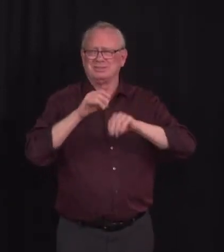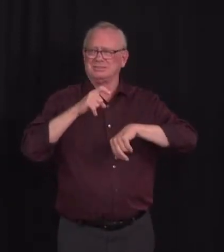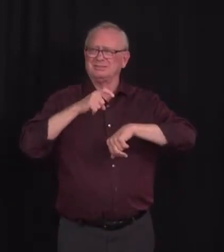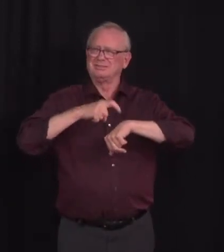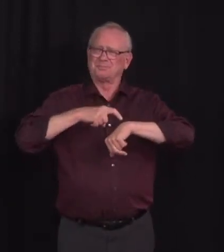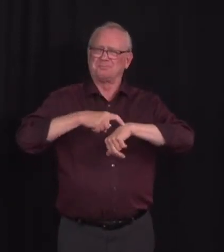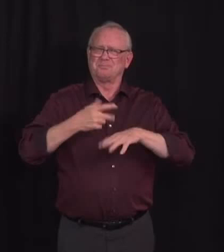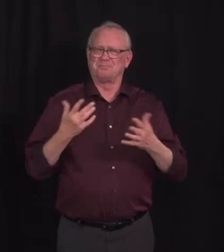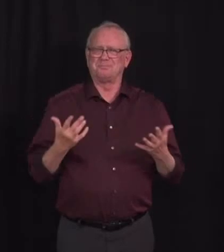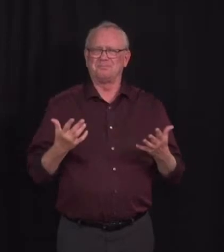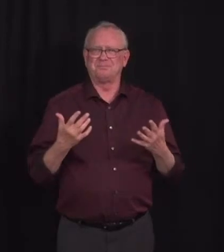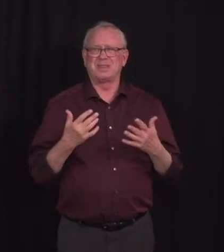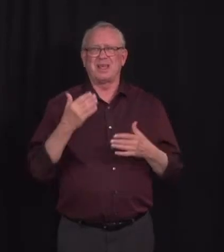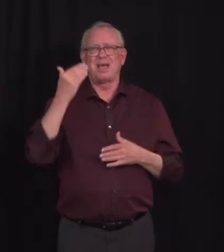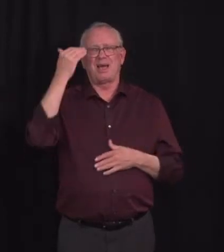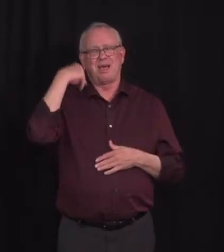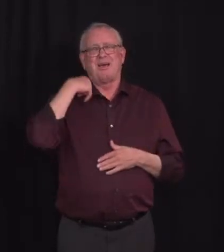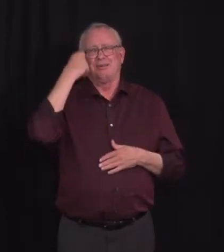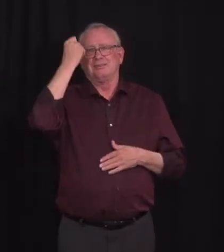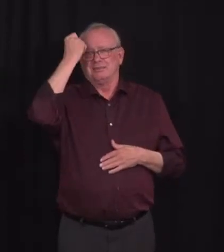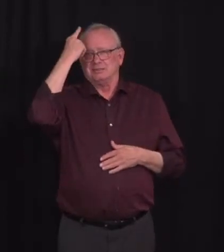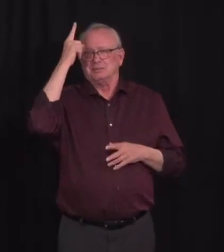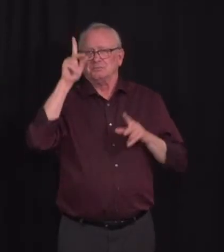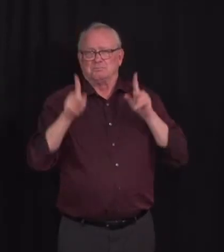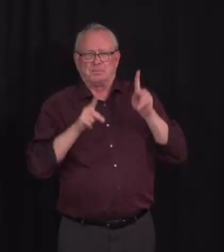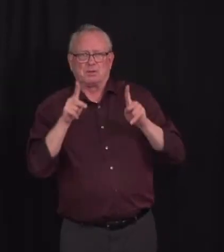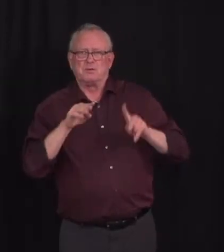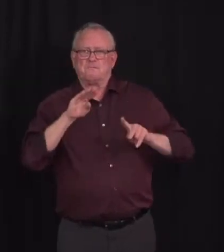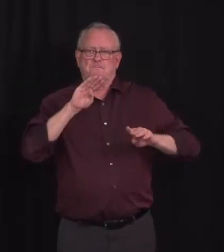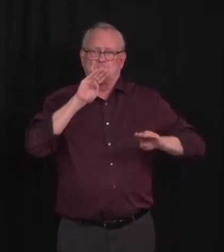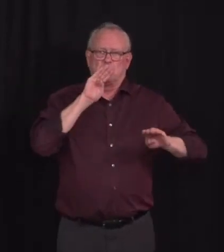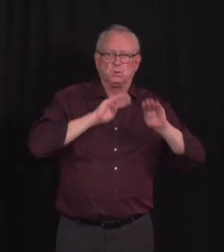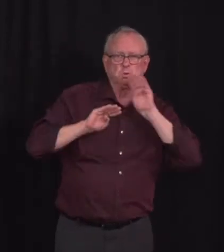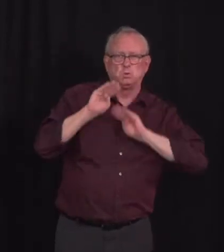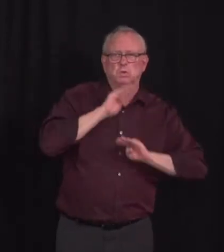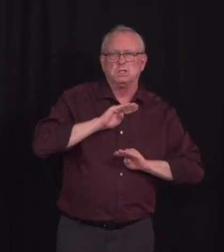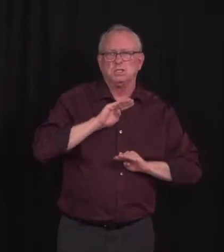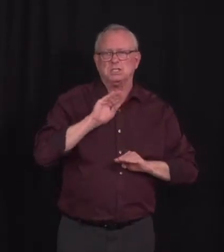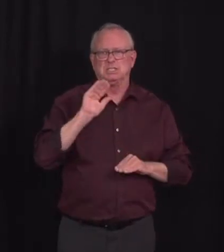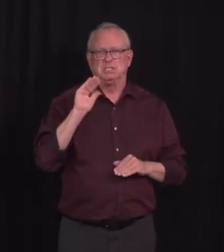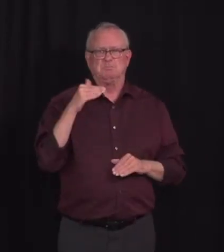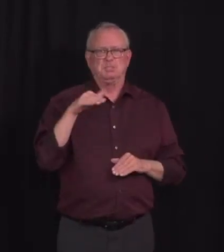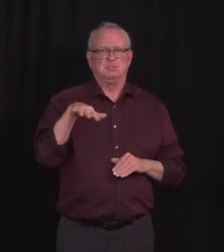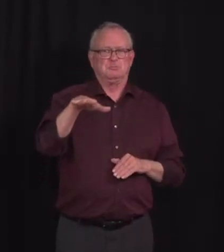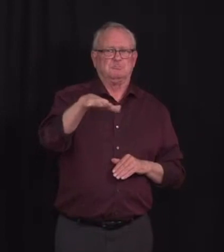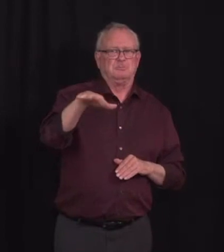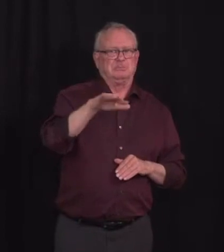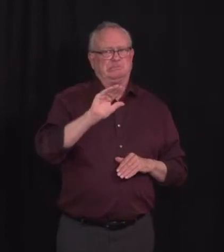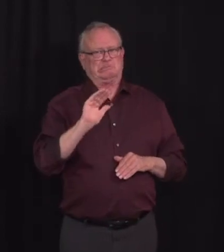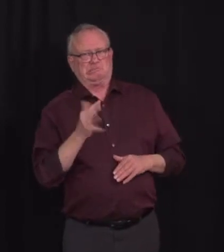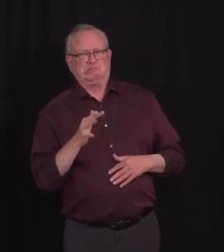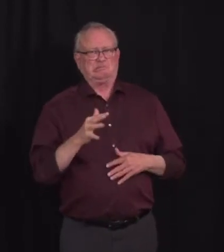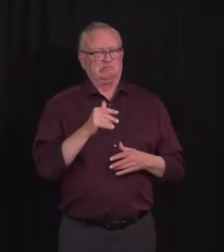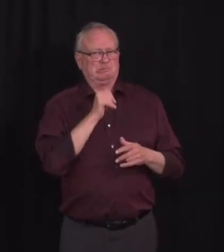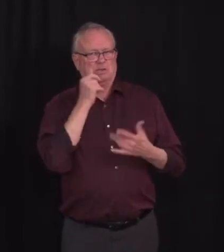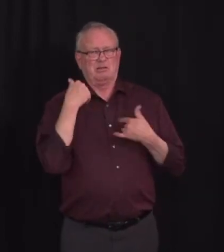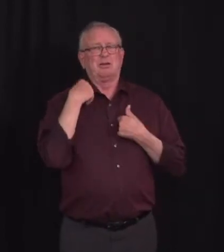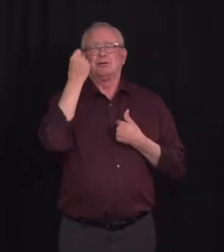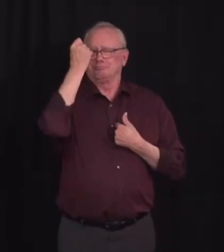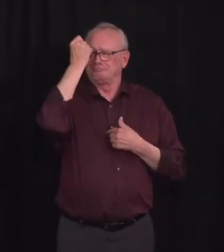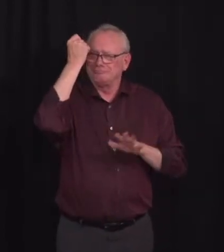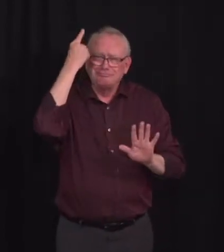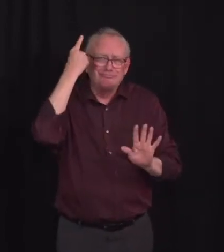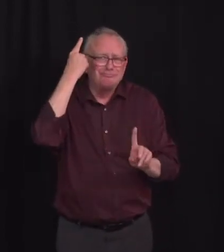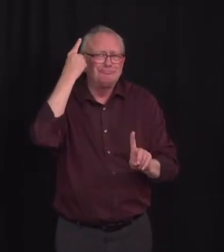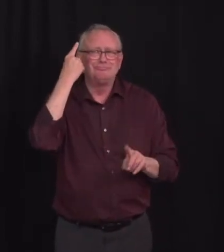is frustration based on what appears to be the case in those photos. And I understand that. Again, my job is to say that